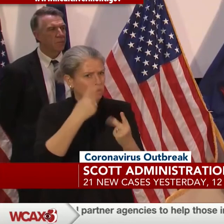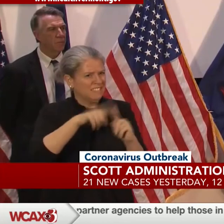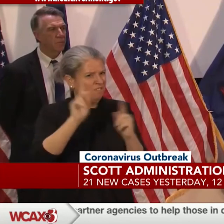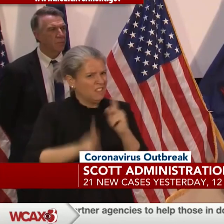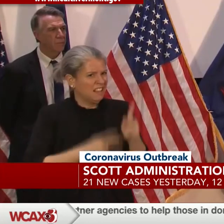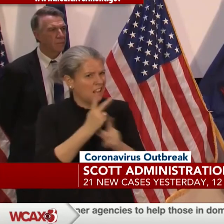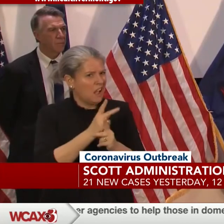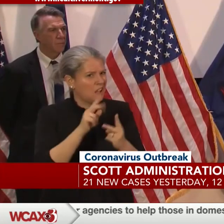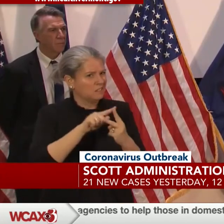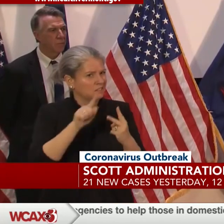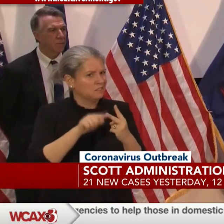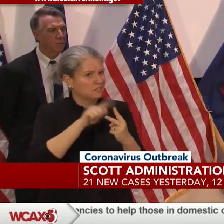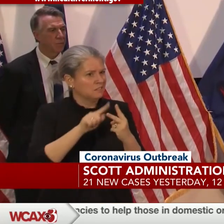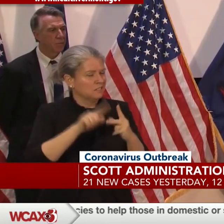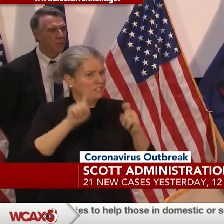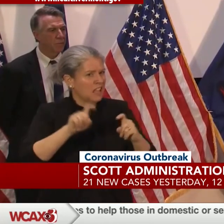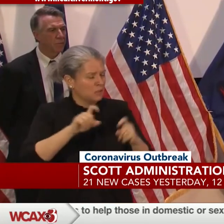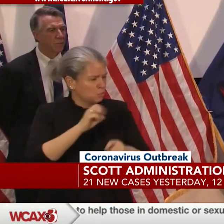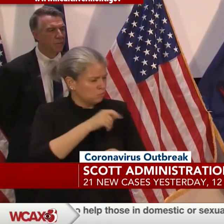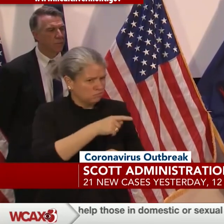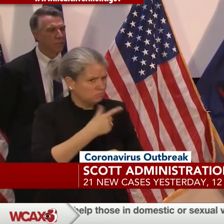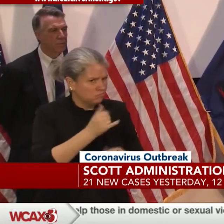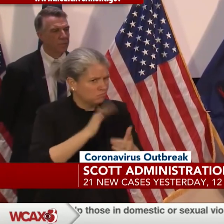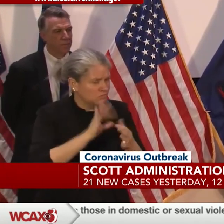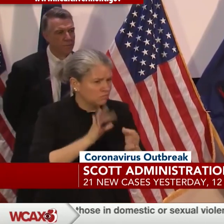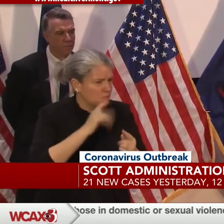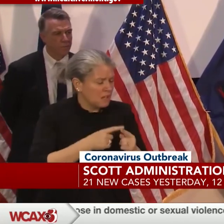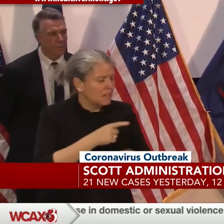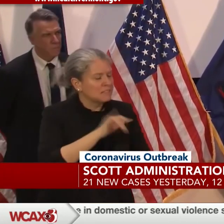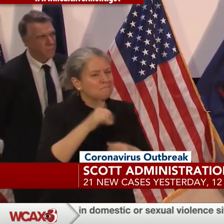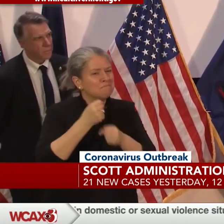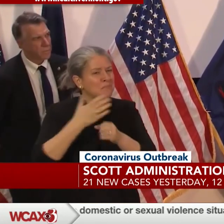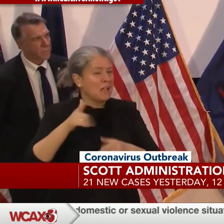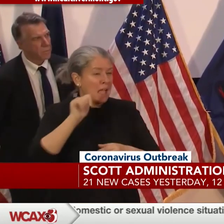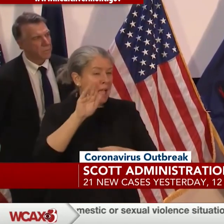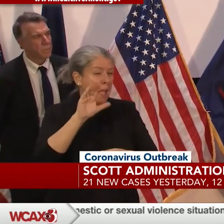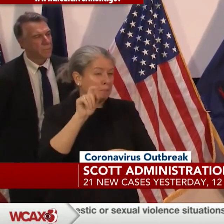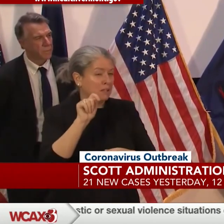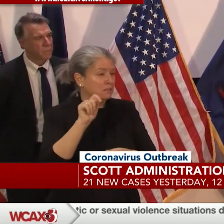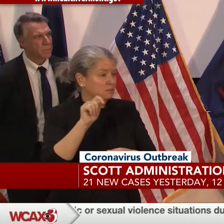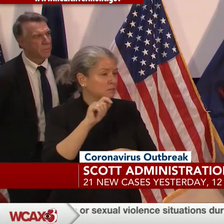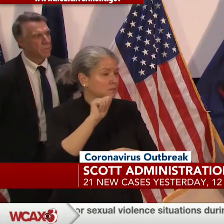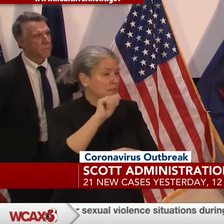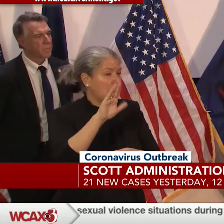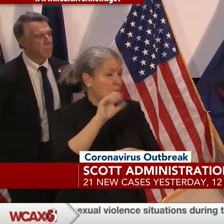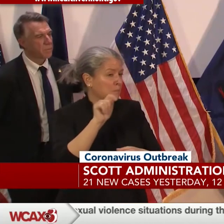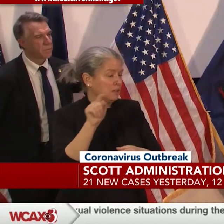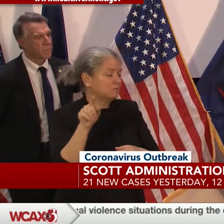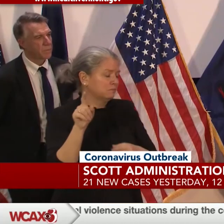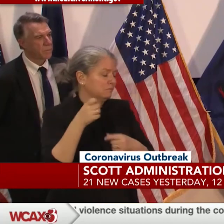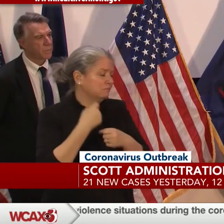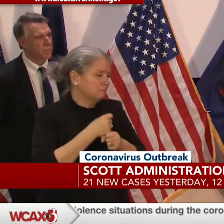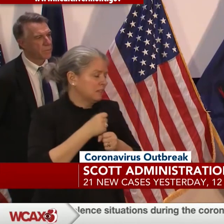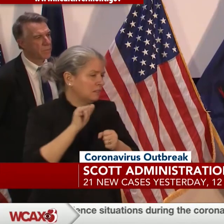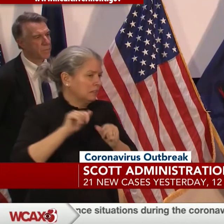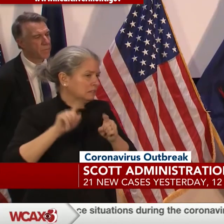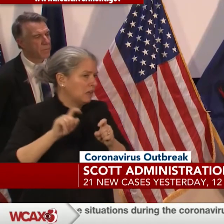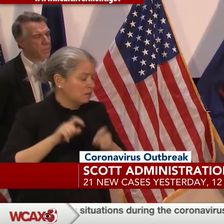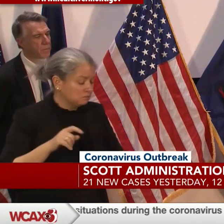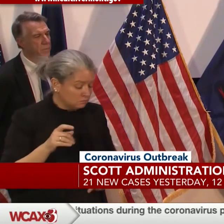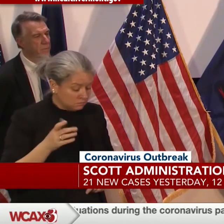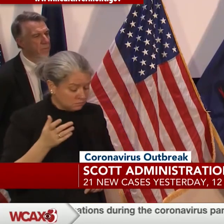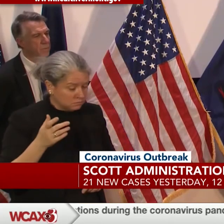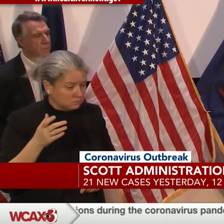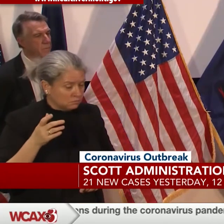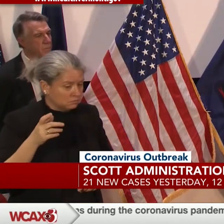talking about, but... I know the maker is called Abbott, the maker of the test, and sure. It would